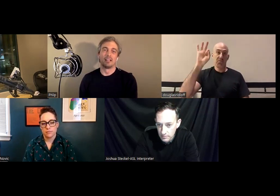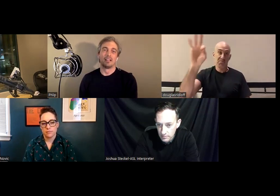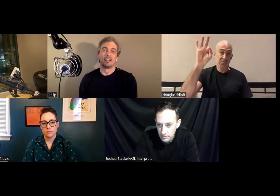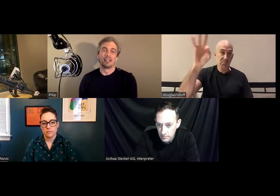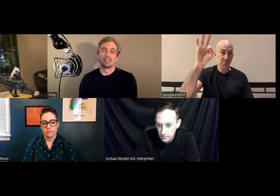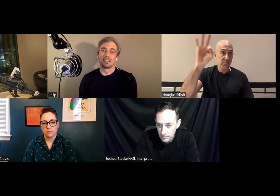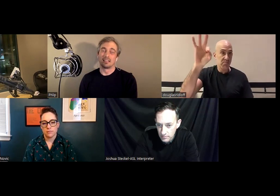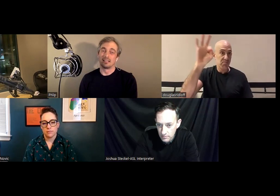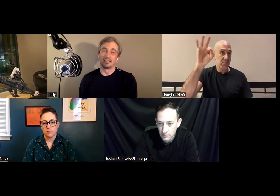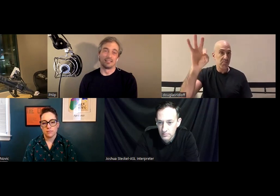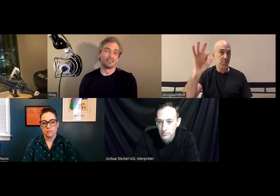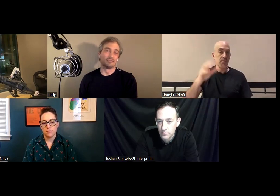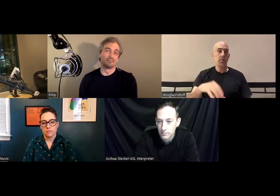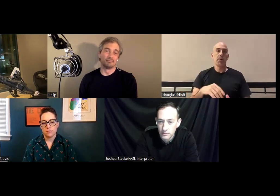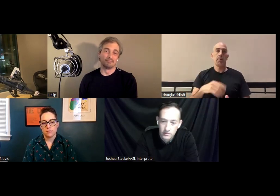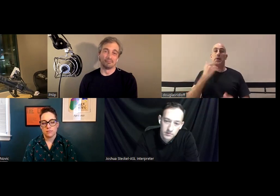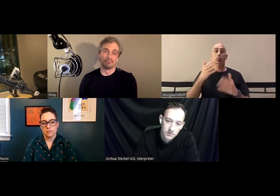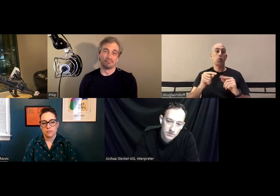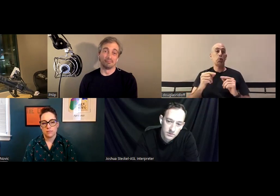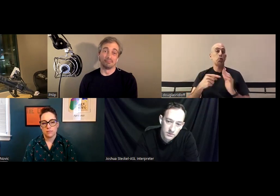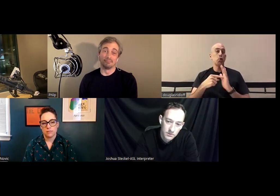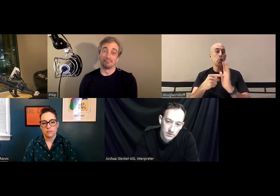some way. Say,